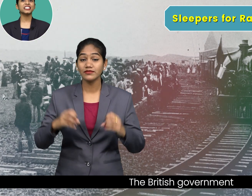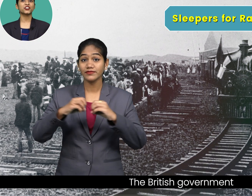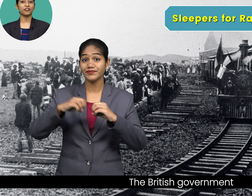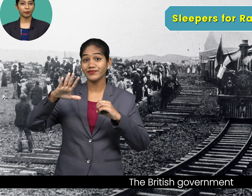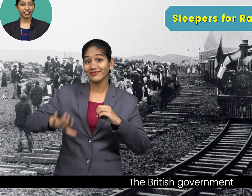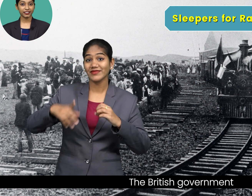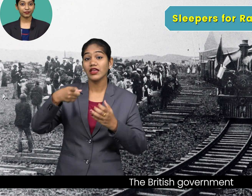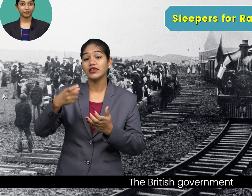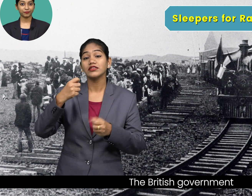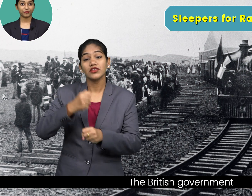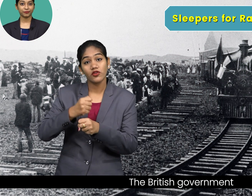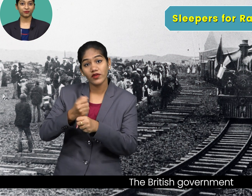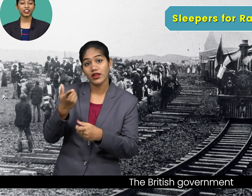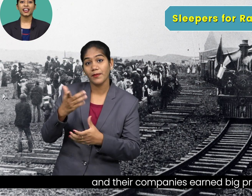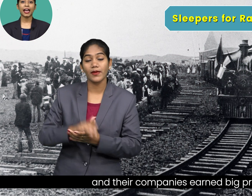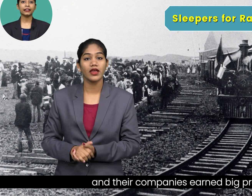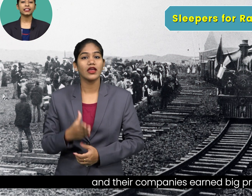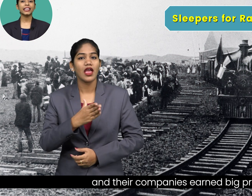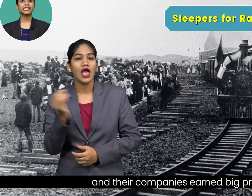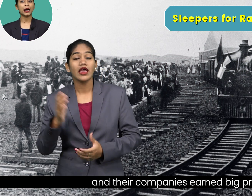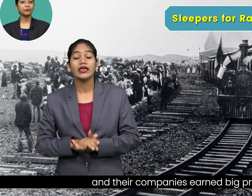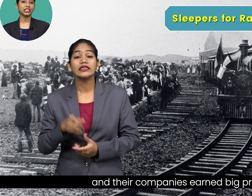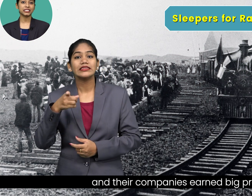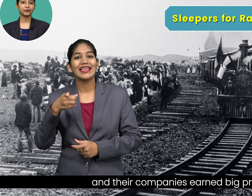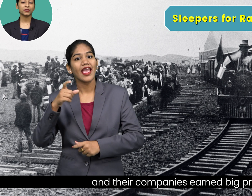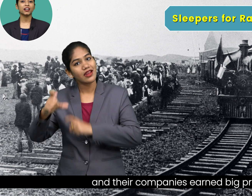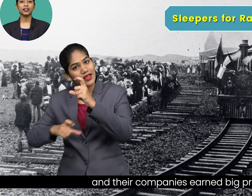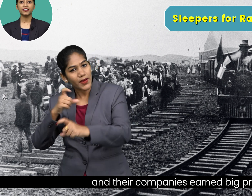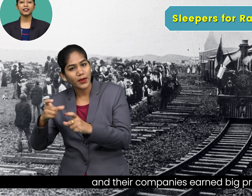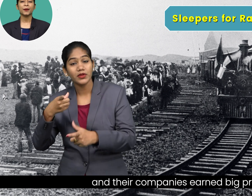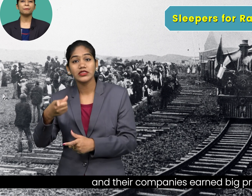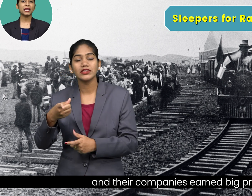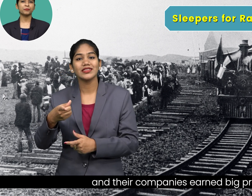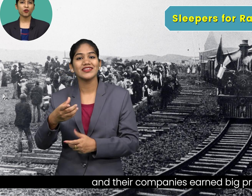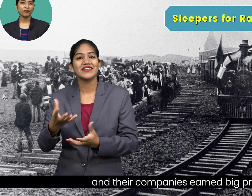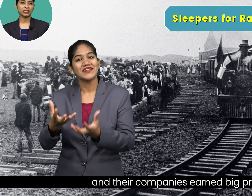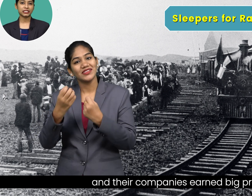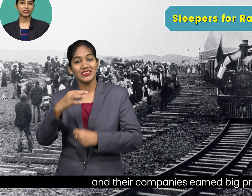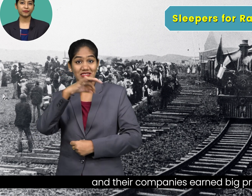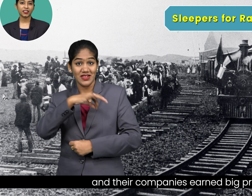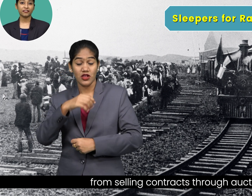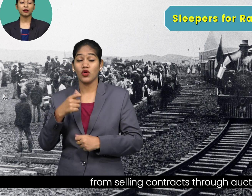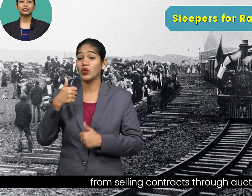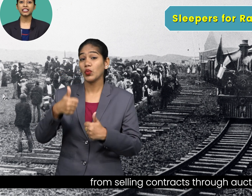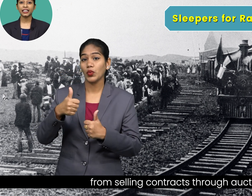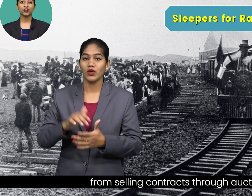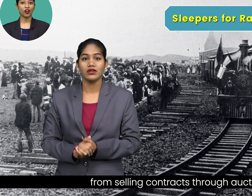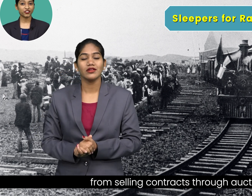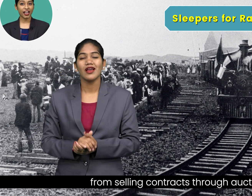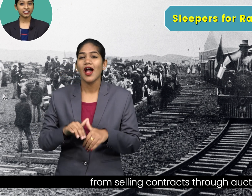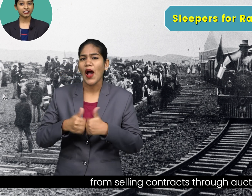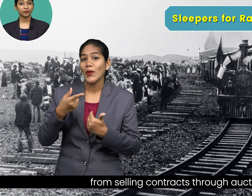The British government and their companies earned big profits from